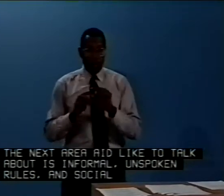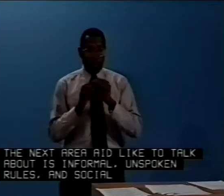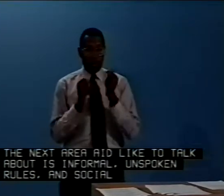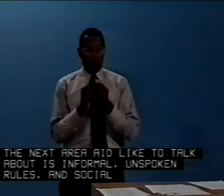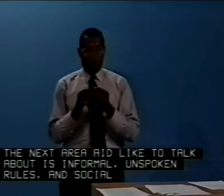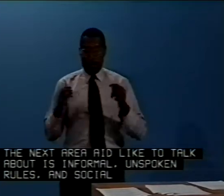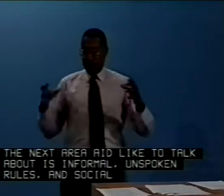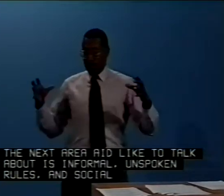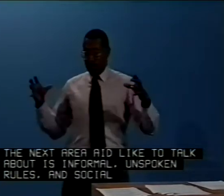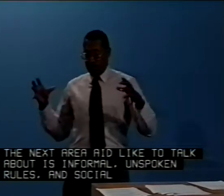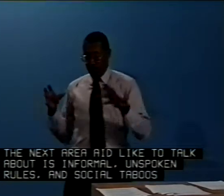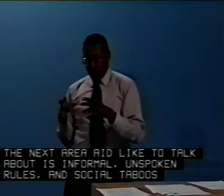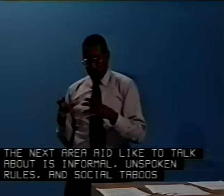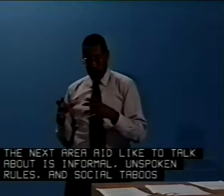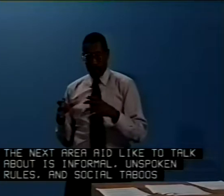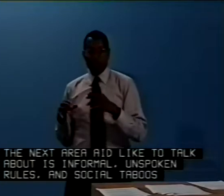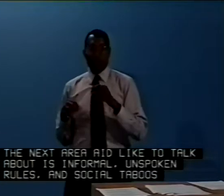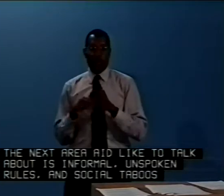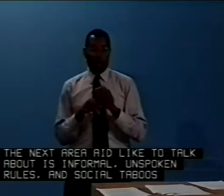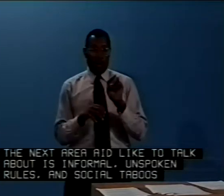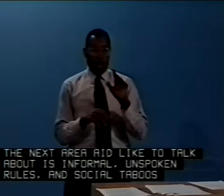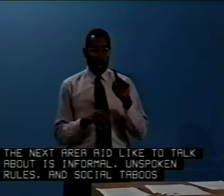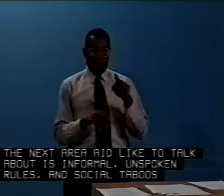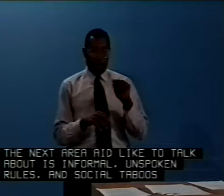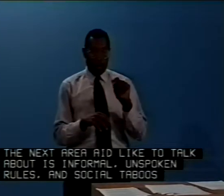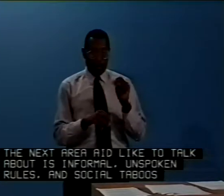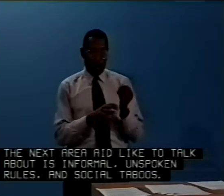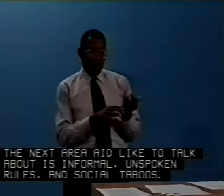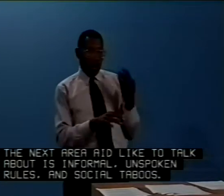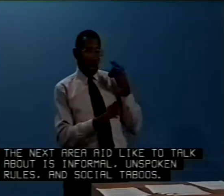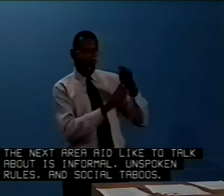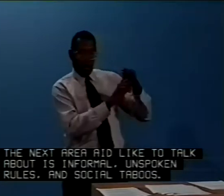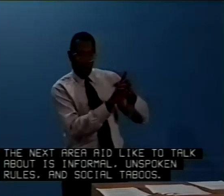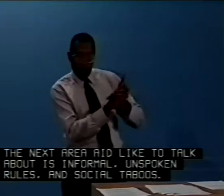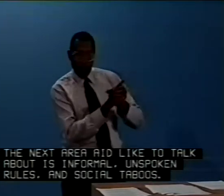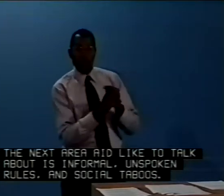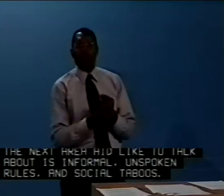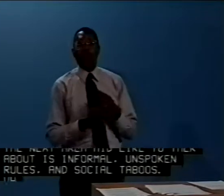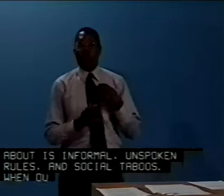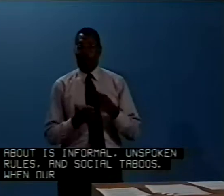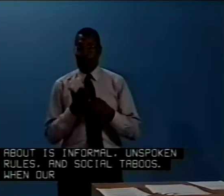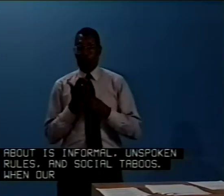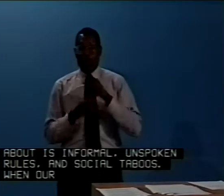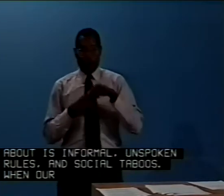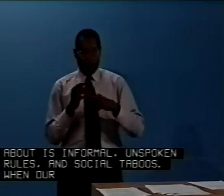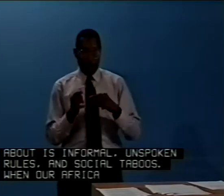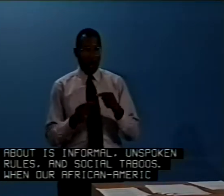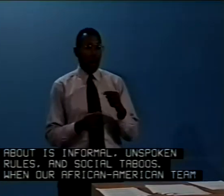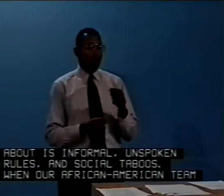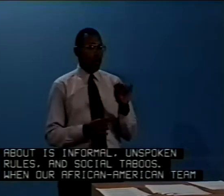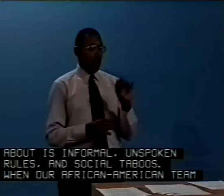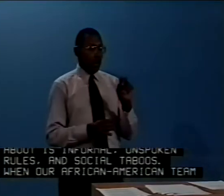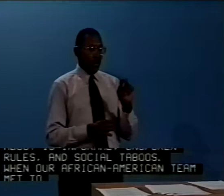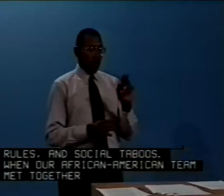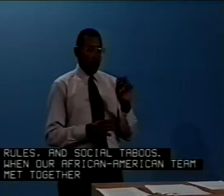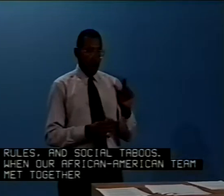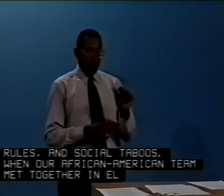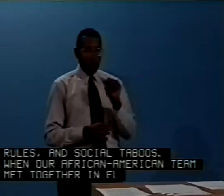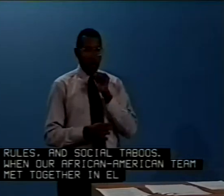When our African-American team met together in El Paso last month, we talked about